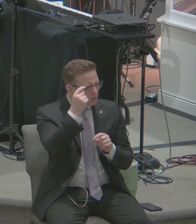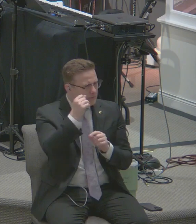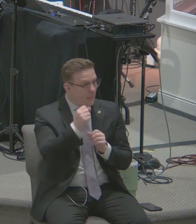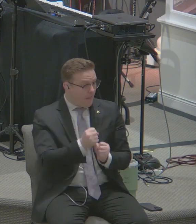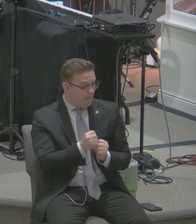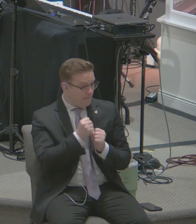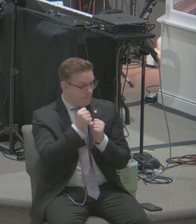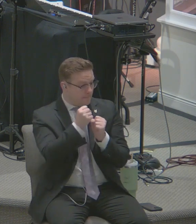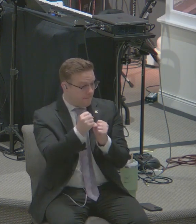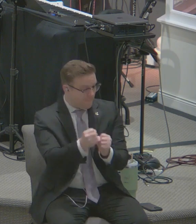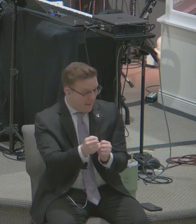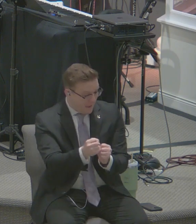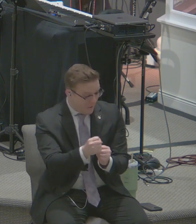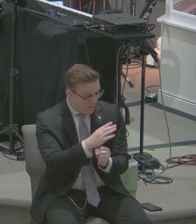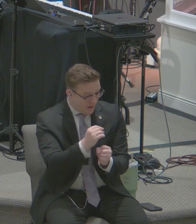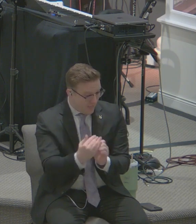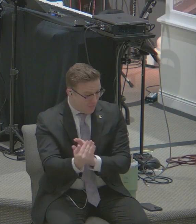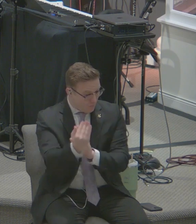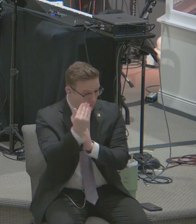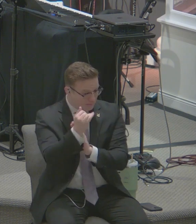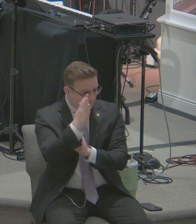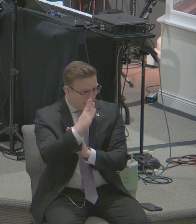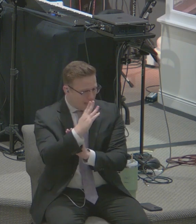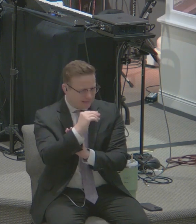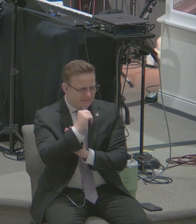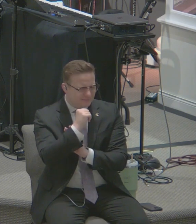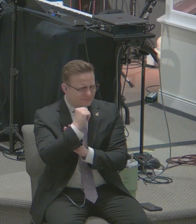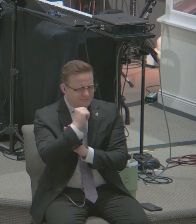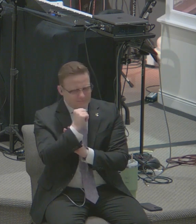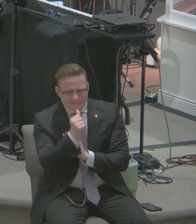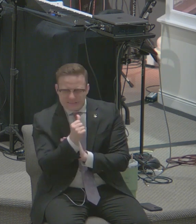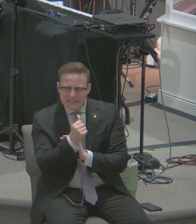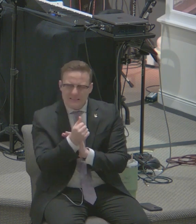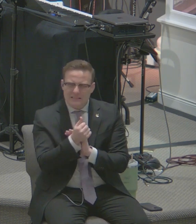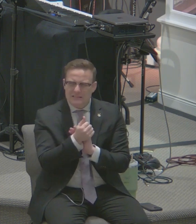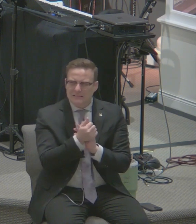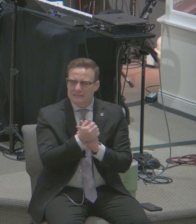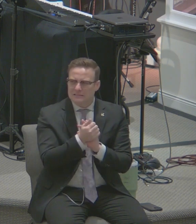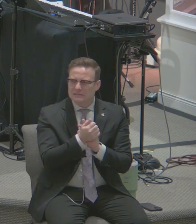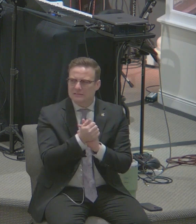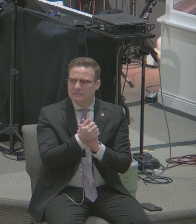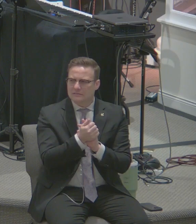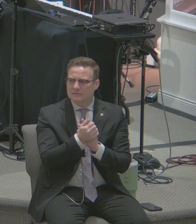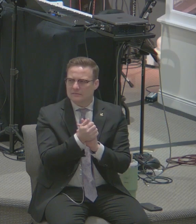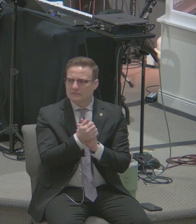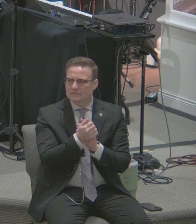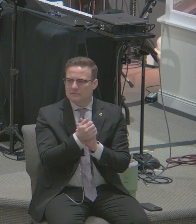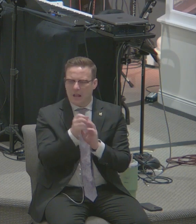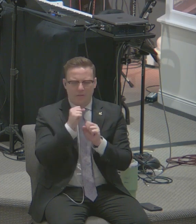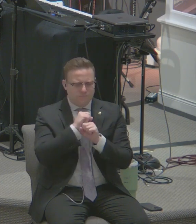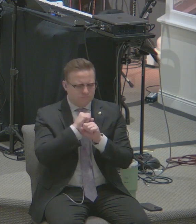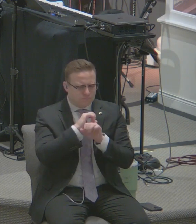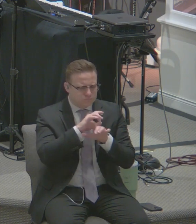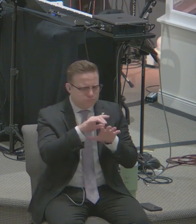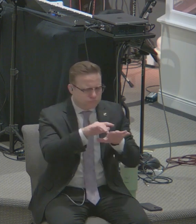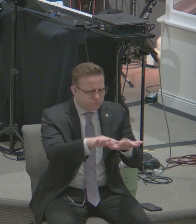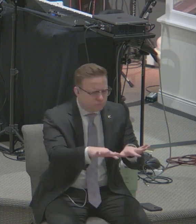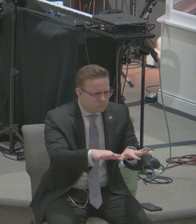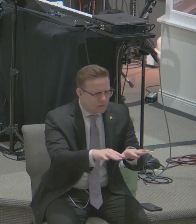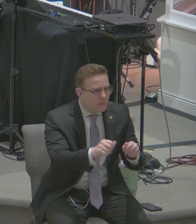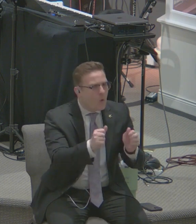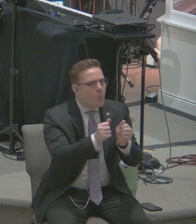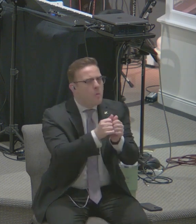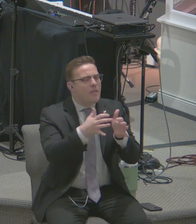God does not flow and operate the way that it does without a man and woman of